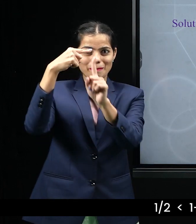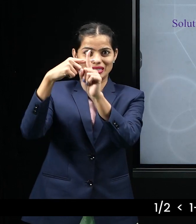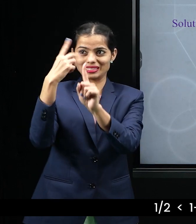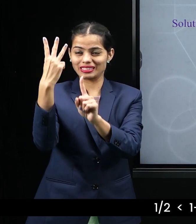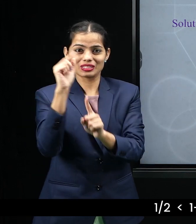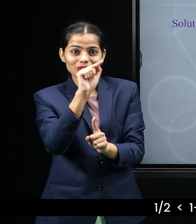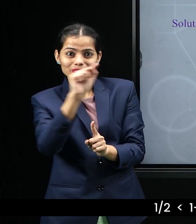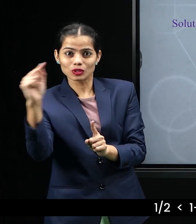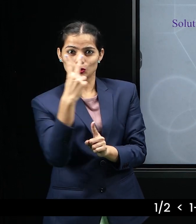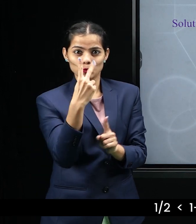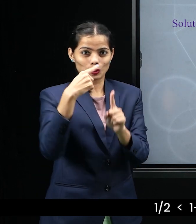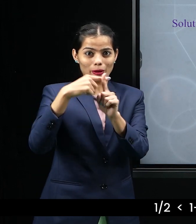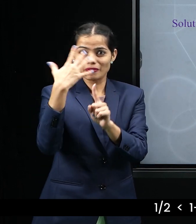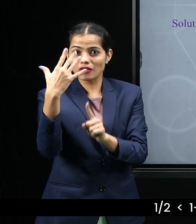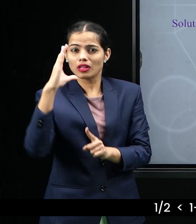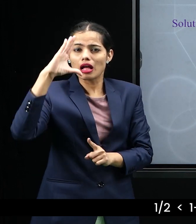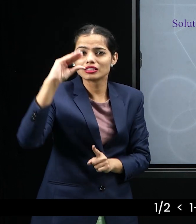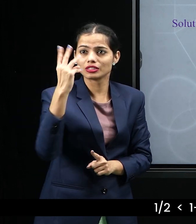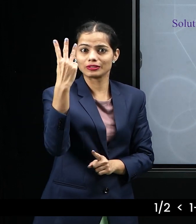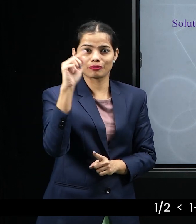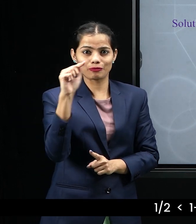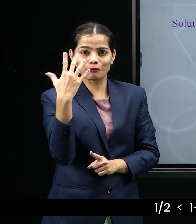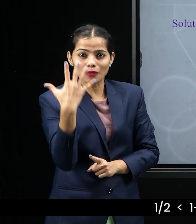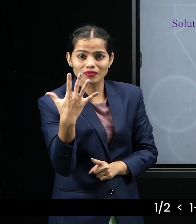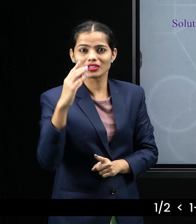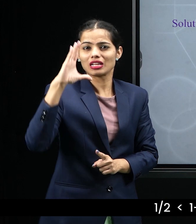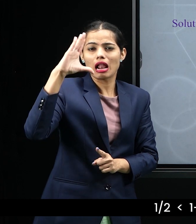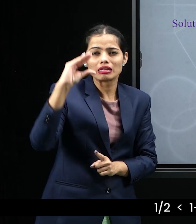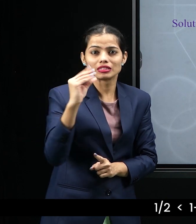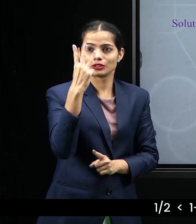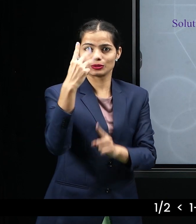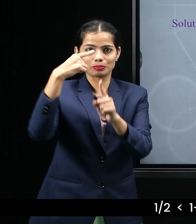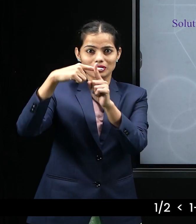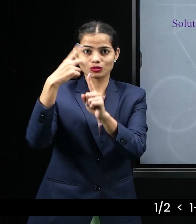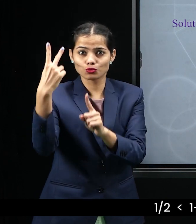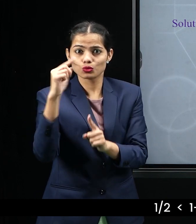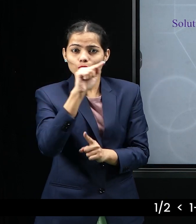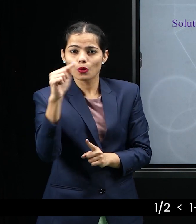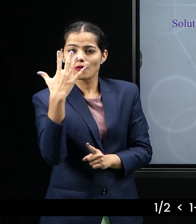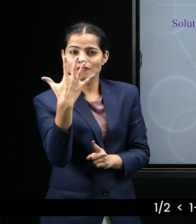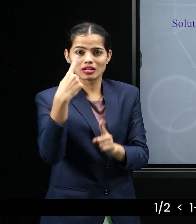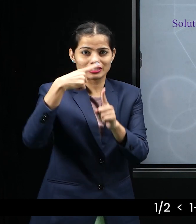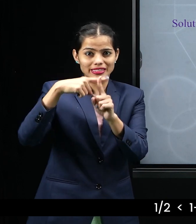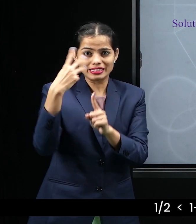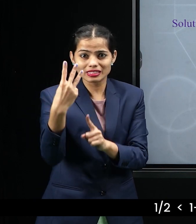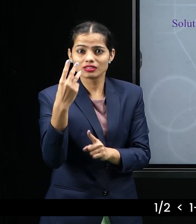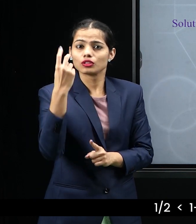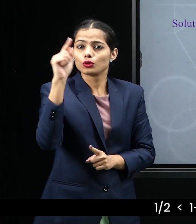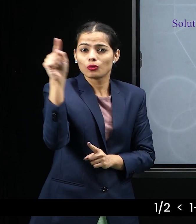plus 3 by 2 plus 5 less than 3 by 5 less than 3 plus 2 by 5 plus 3 less than 2